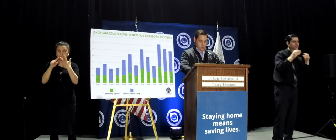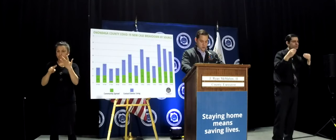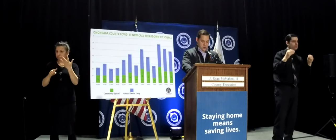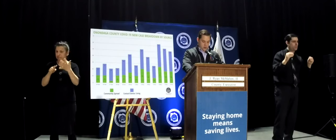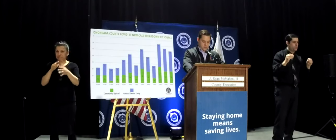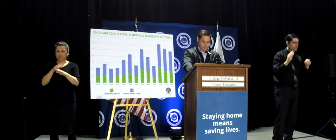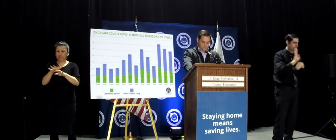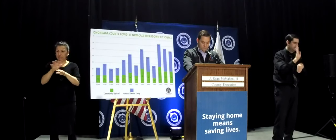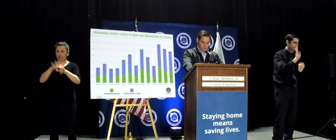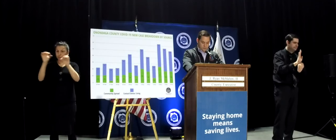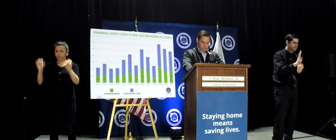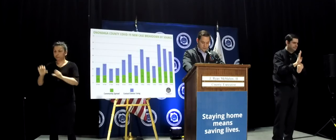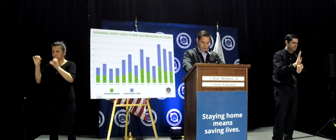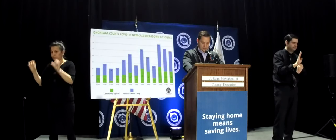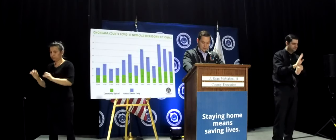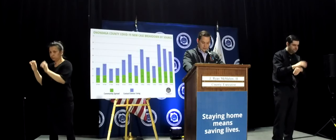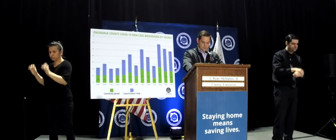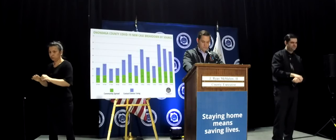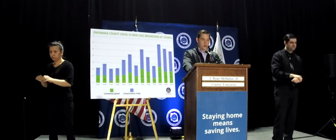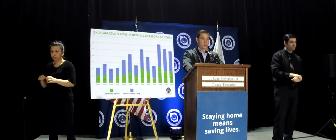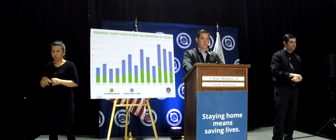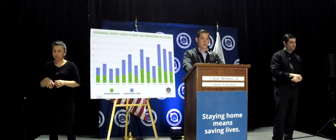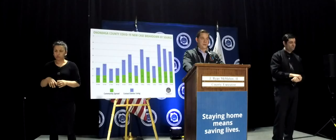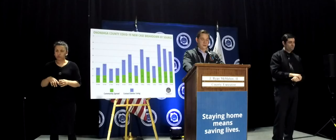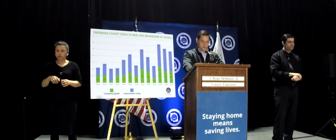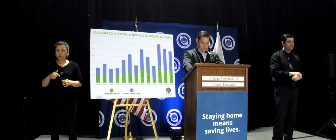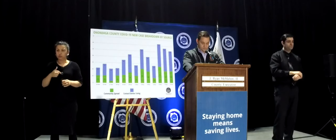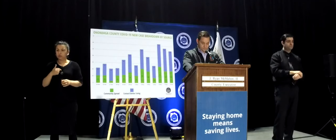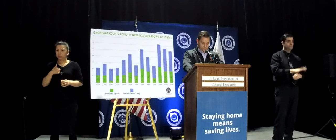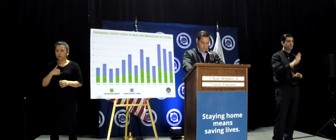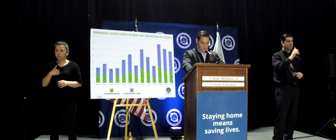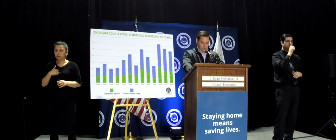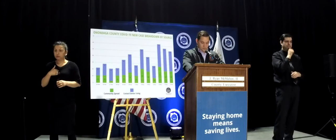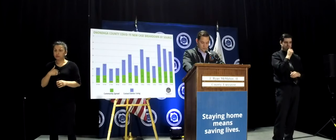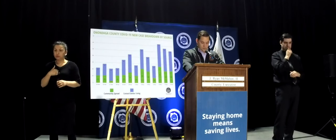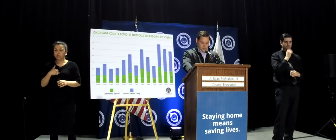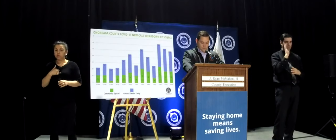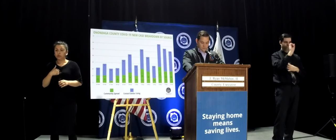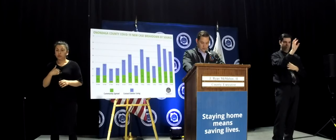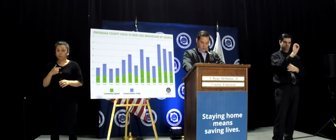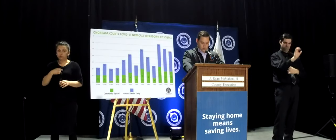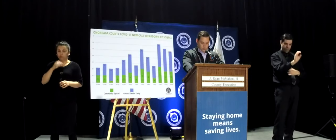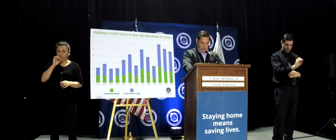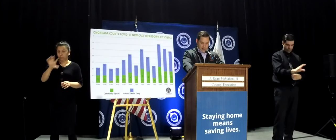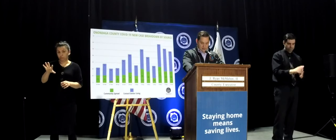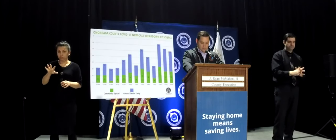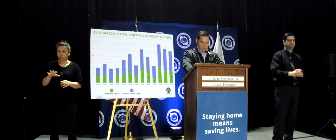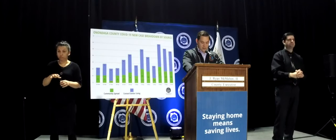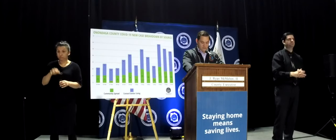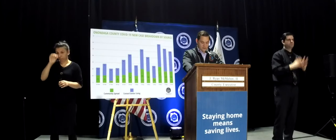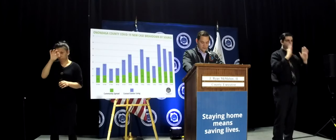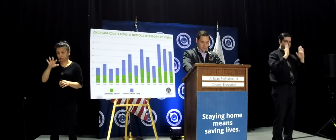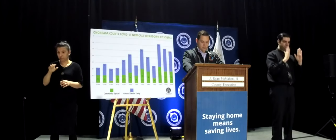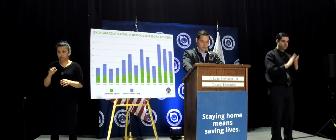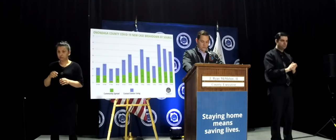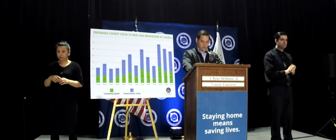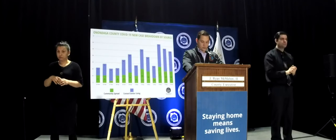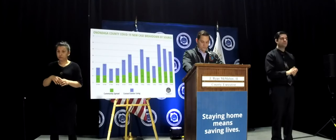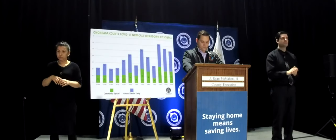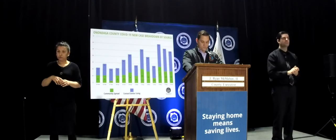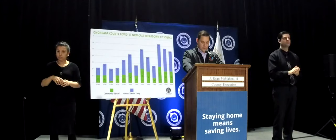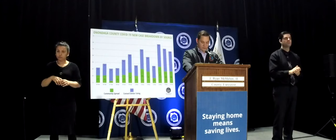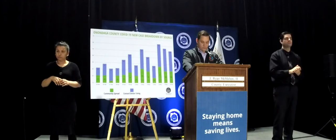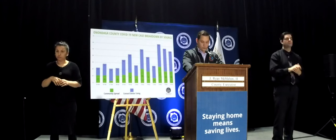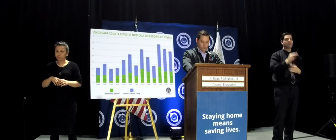so please bear with me on this. If you were at Mavis